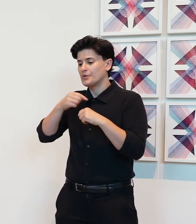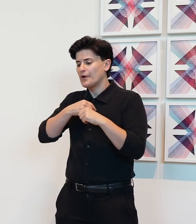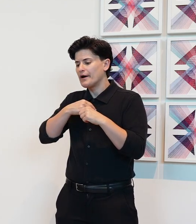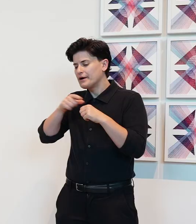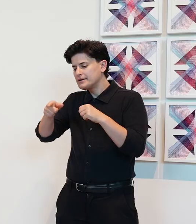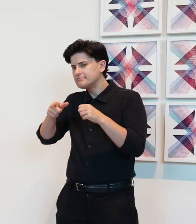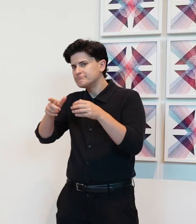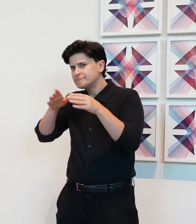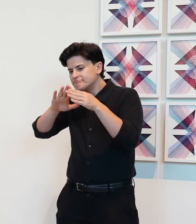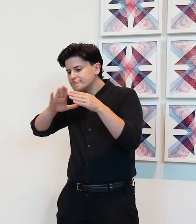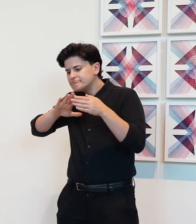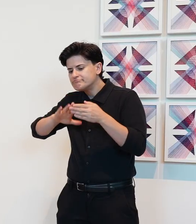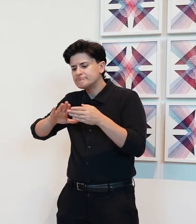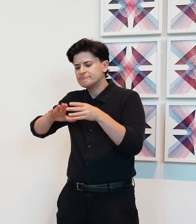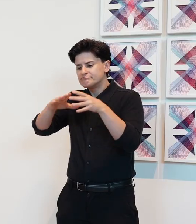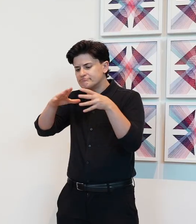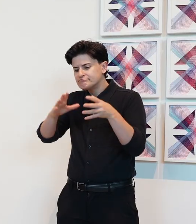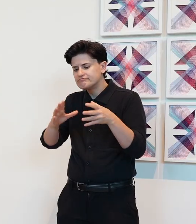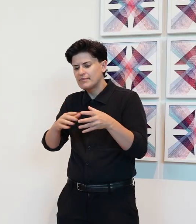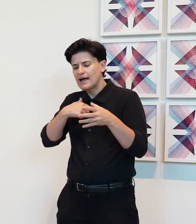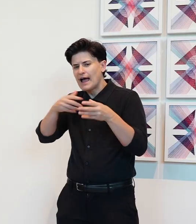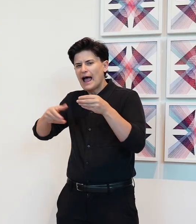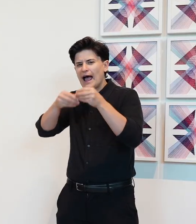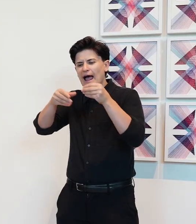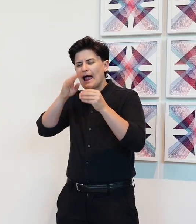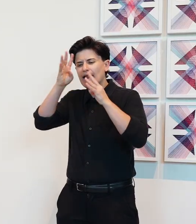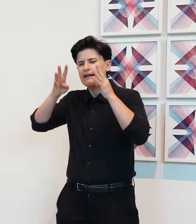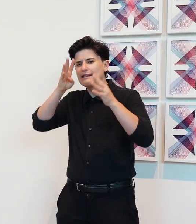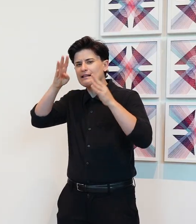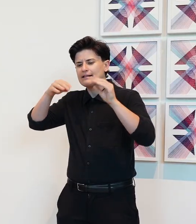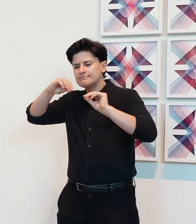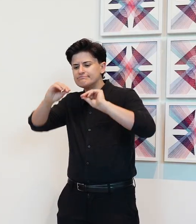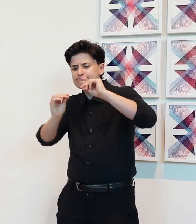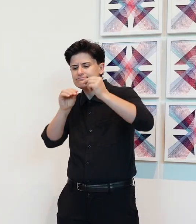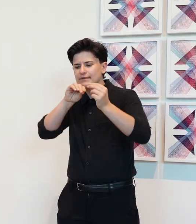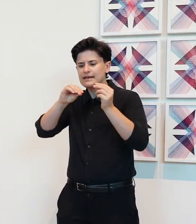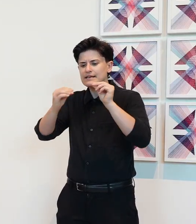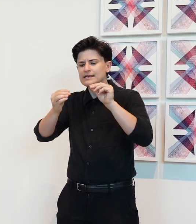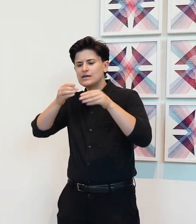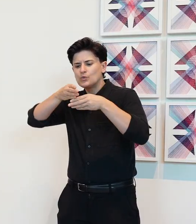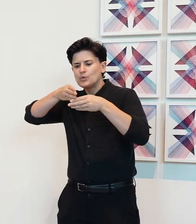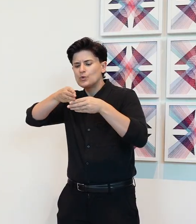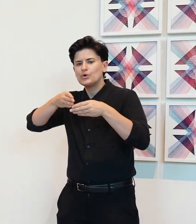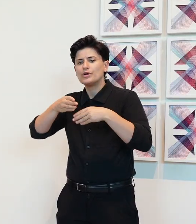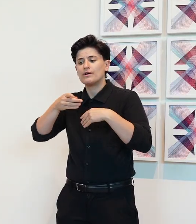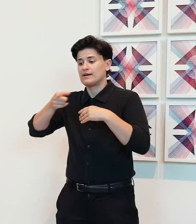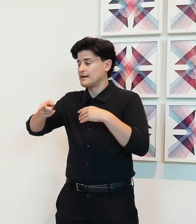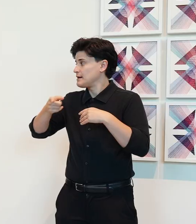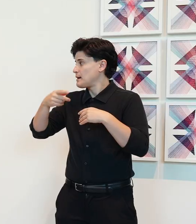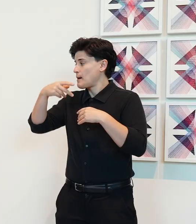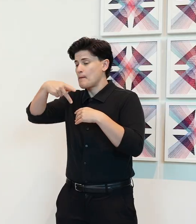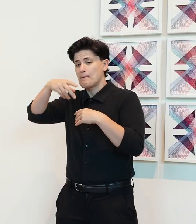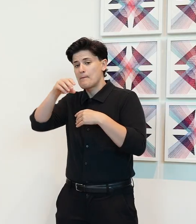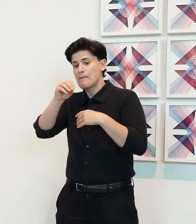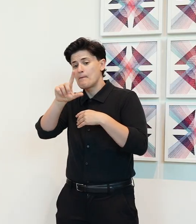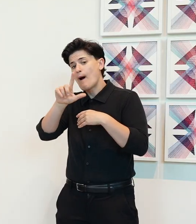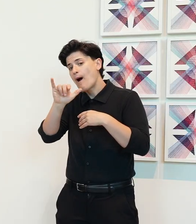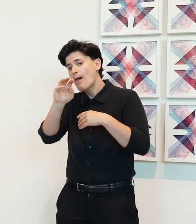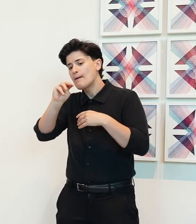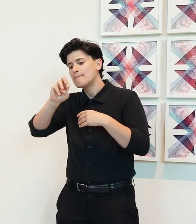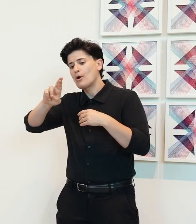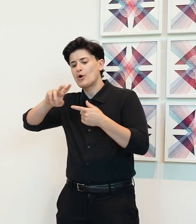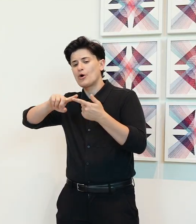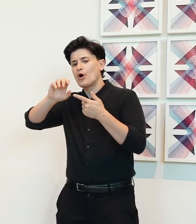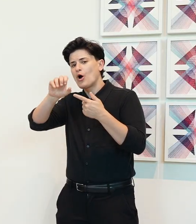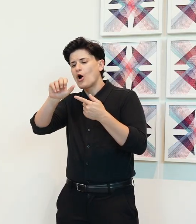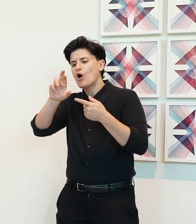and started adding things to it. And I've done, these are, polymer and acrylics and